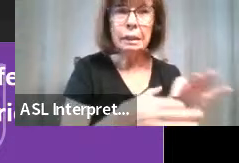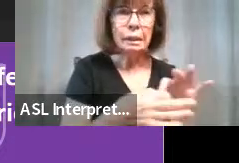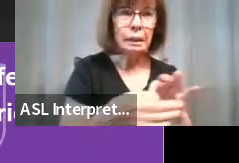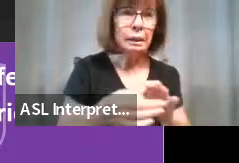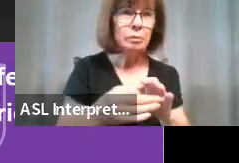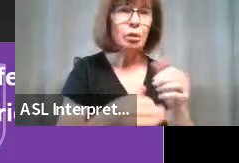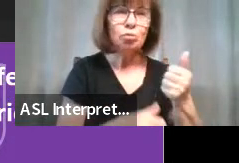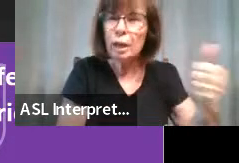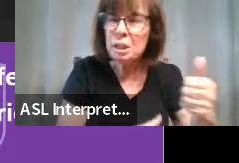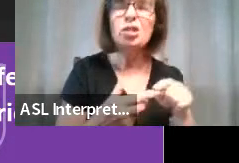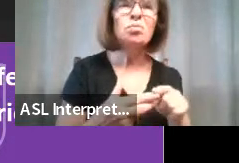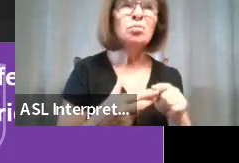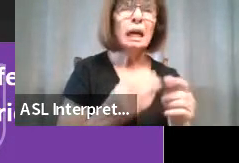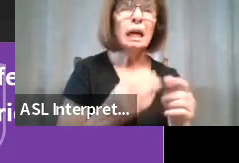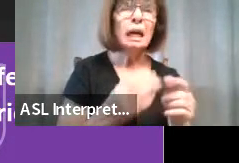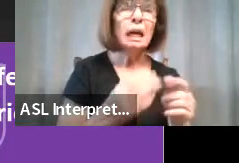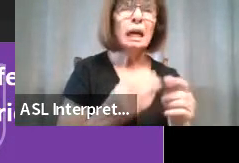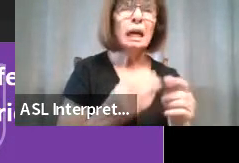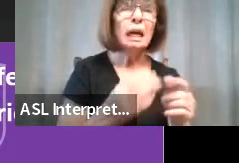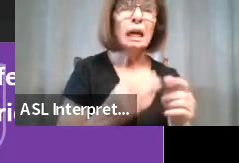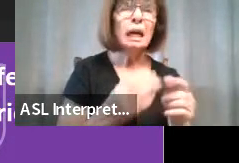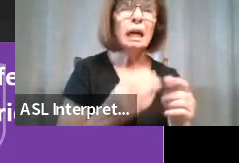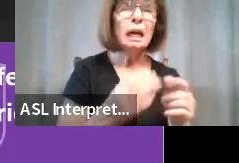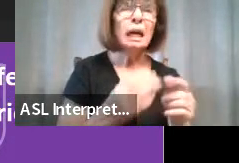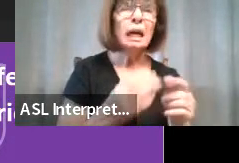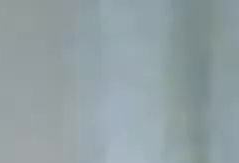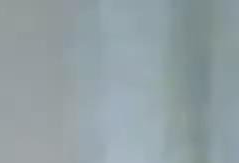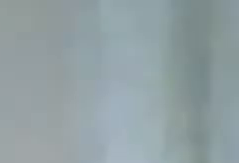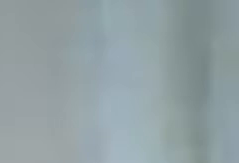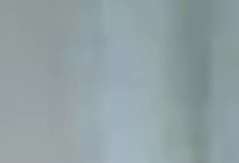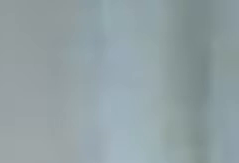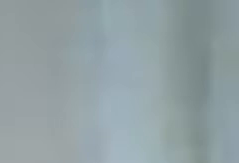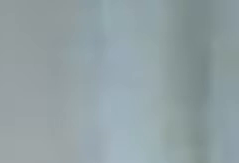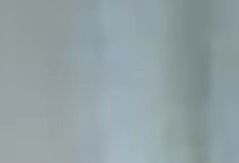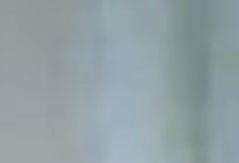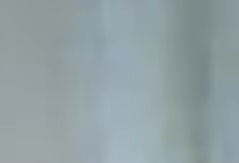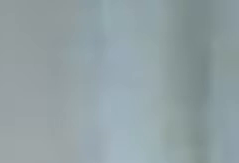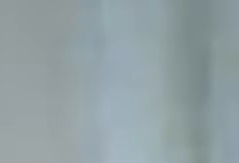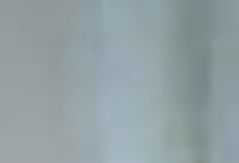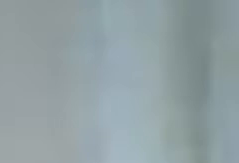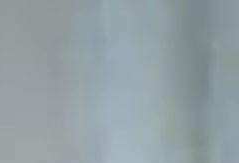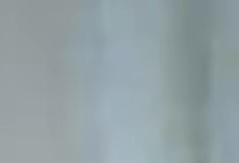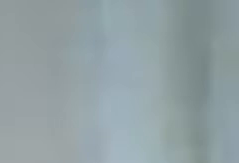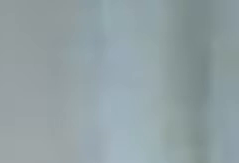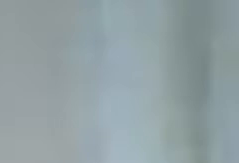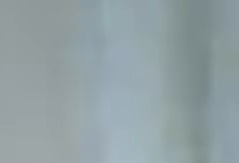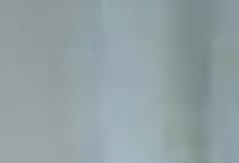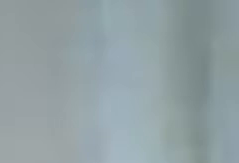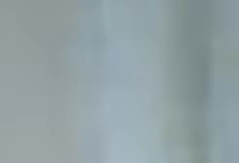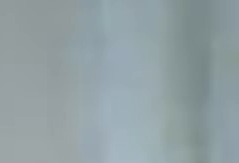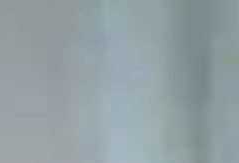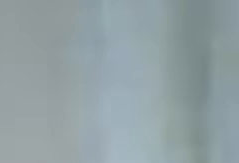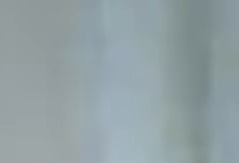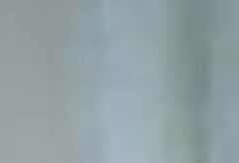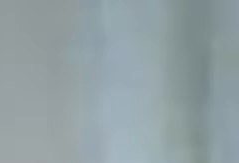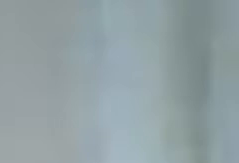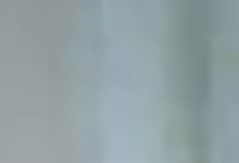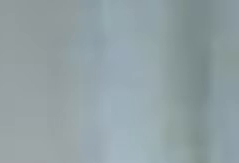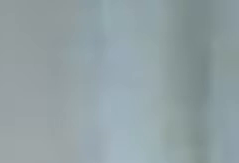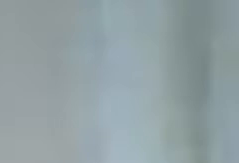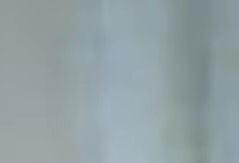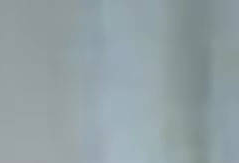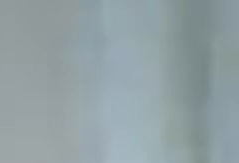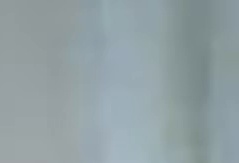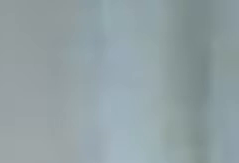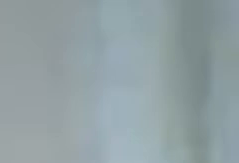can you say that again? Sure, just see Kayeb. Yeah. Can you hear me? Yeah, we can hear